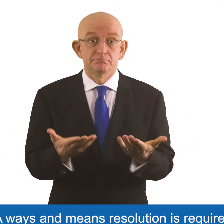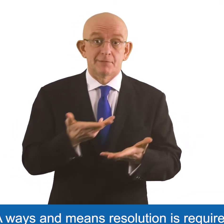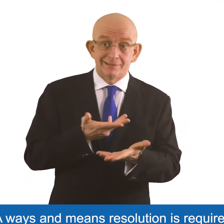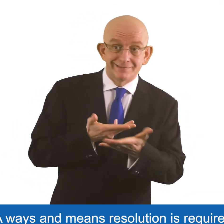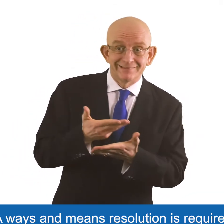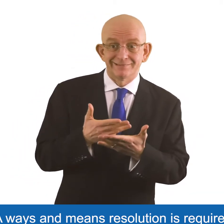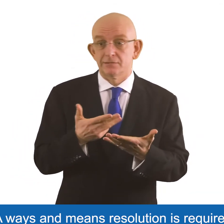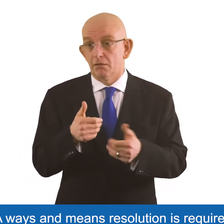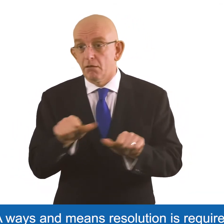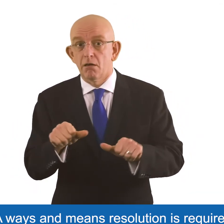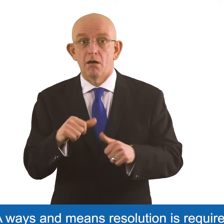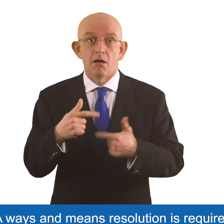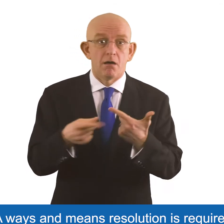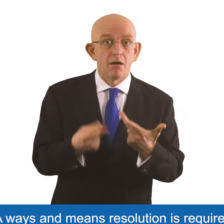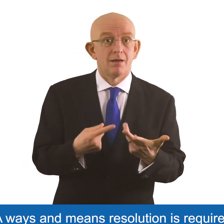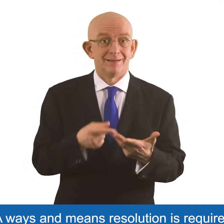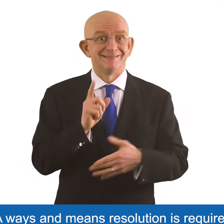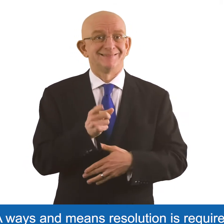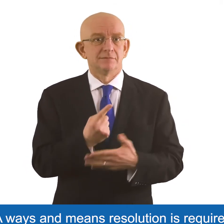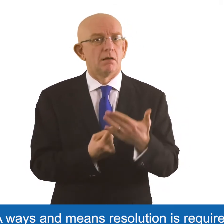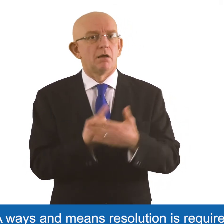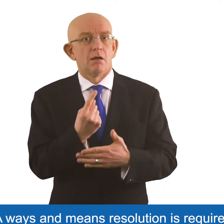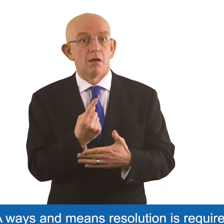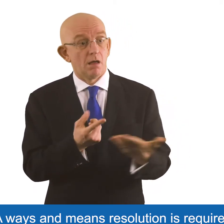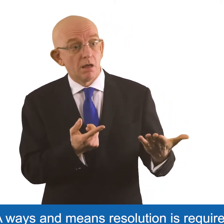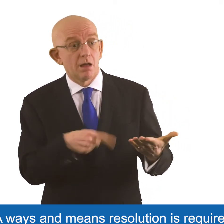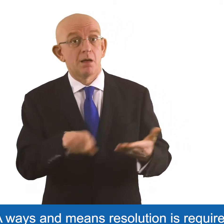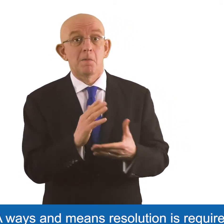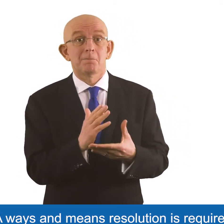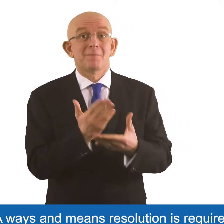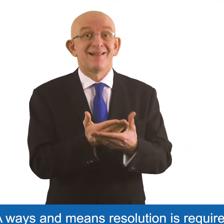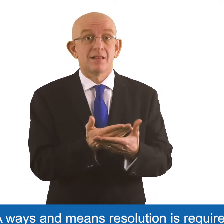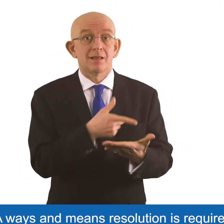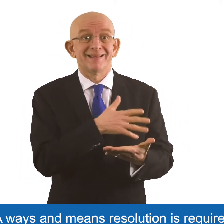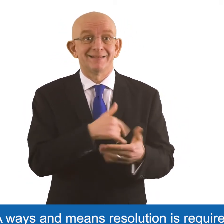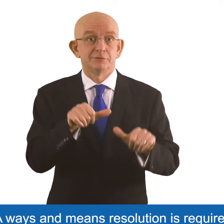A Ways and Means resolution is required where a bill authorises new charges on people.